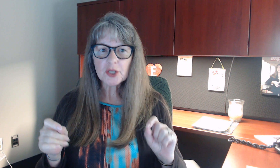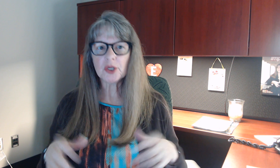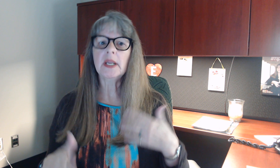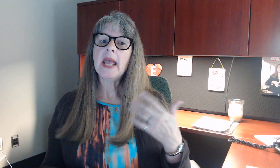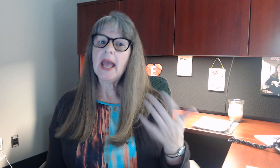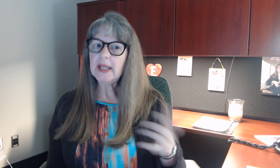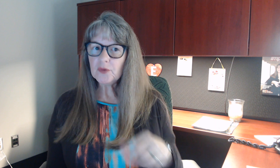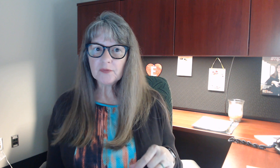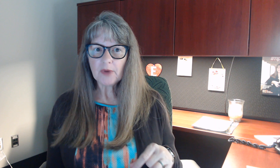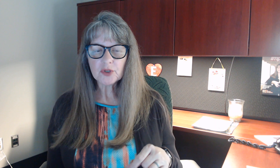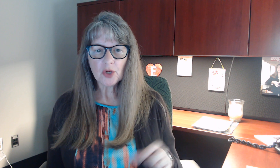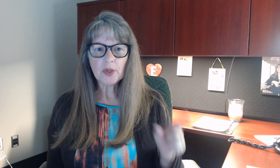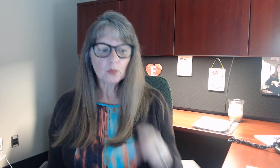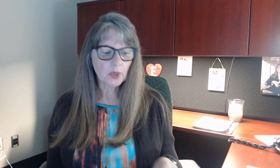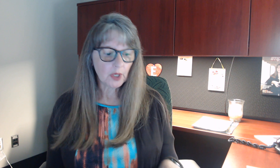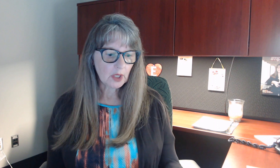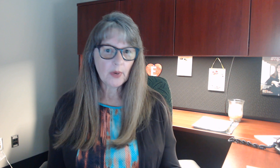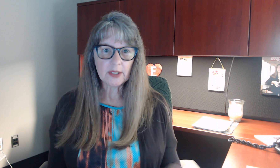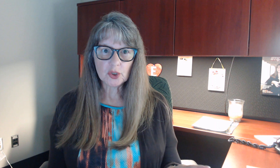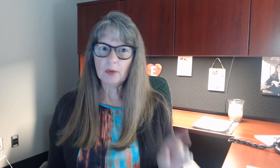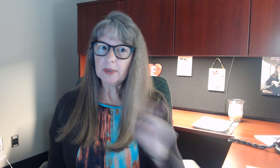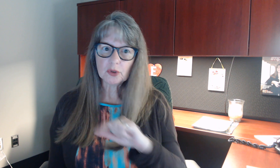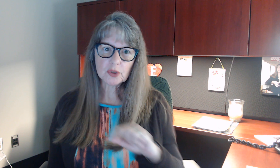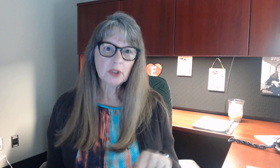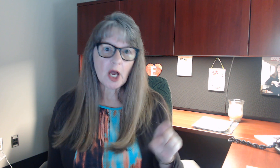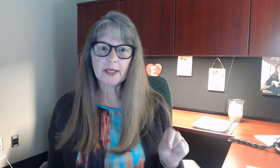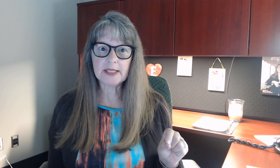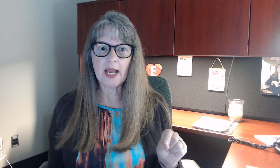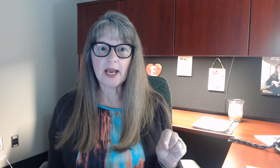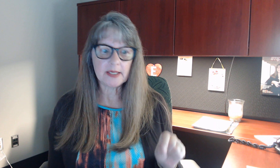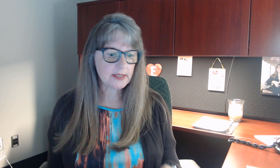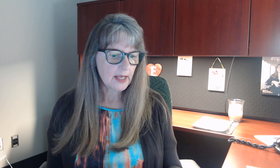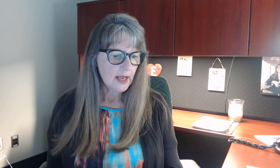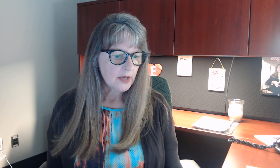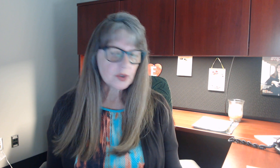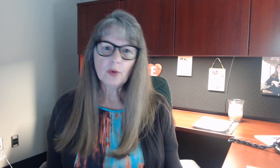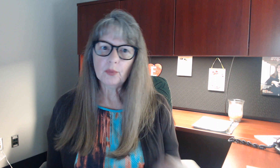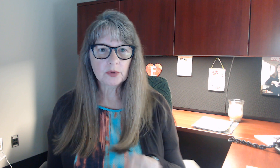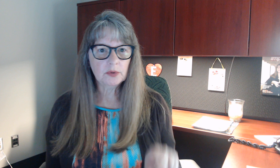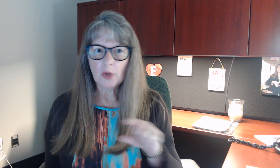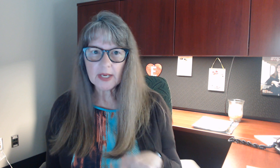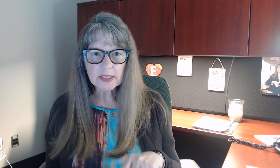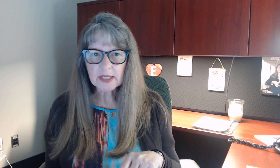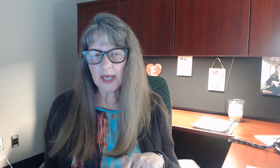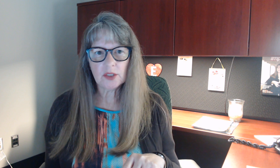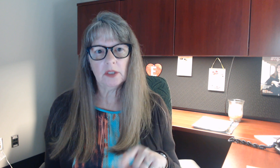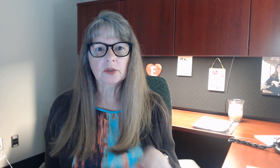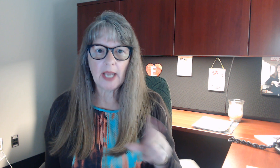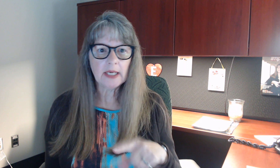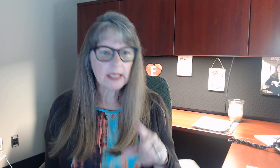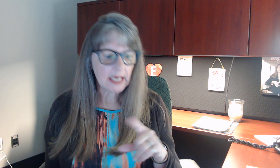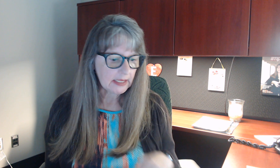variation, and even if I've shown it, we're going to go ahead and do it, but there's a lot of signs. So don't hesitate to look at it again and